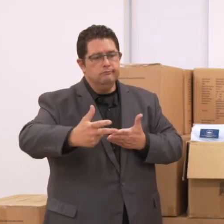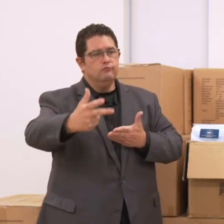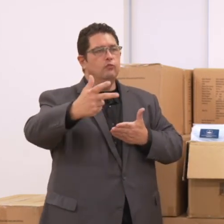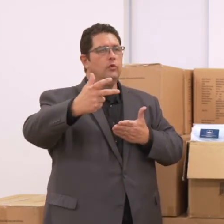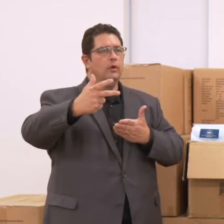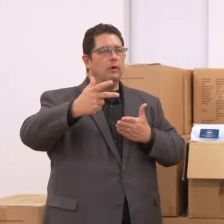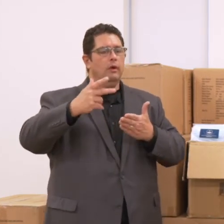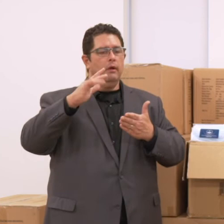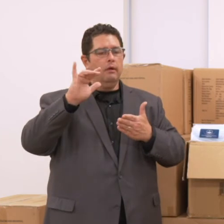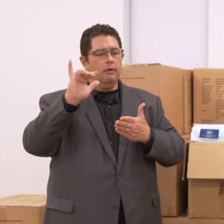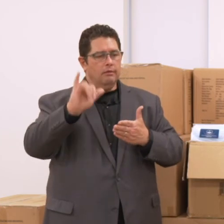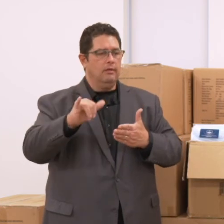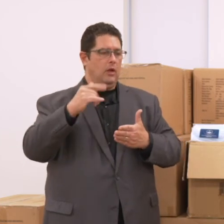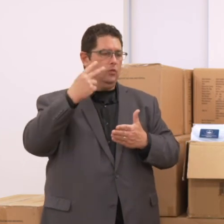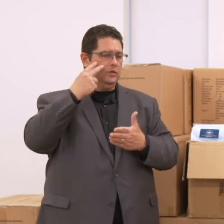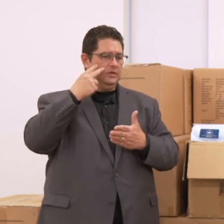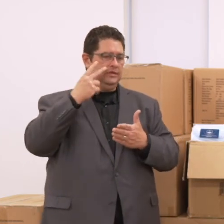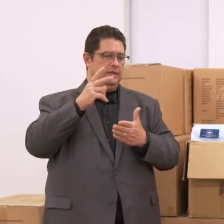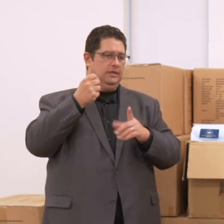to have an impact.